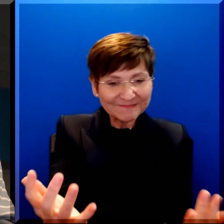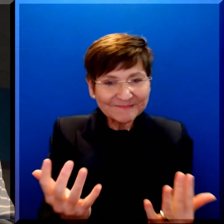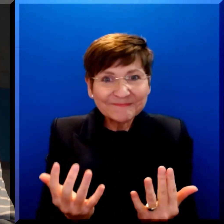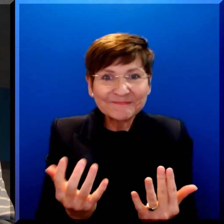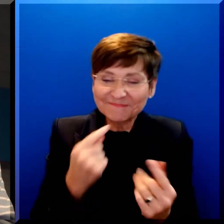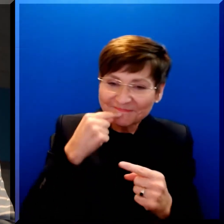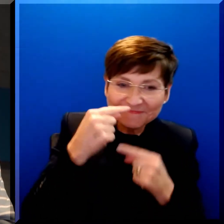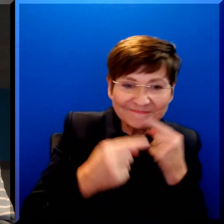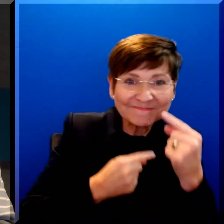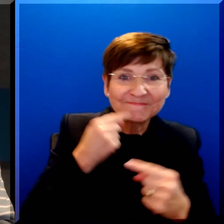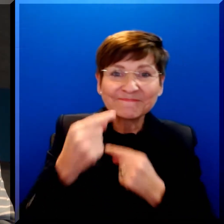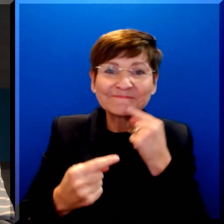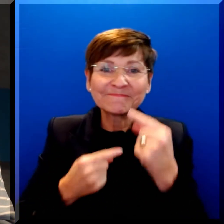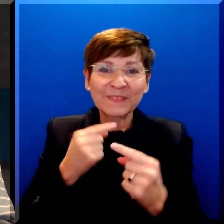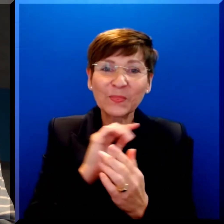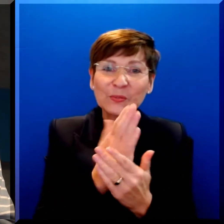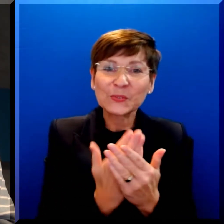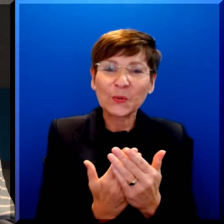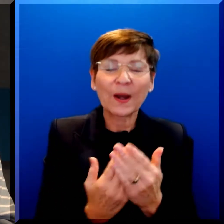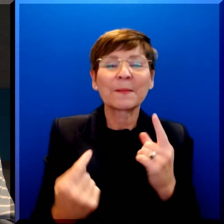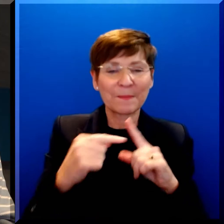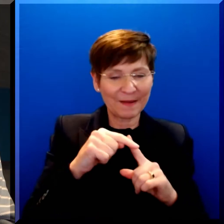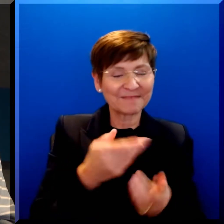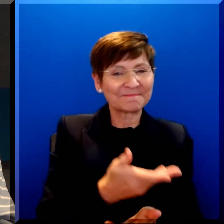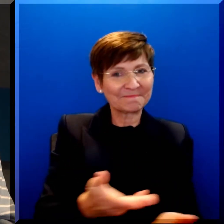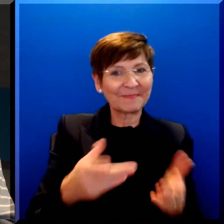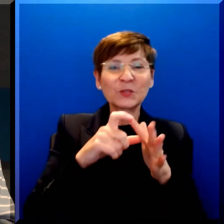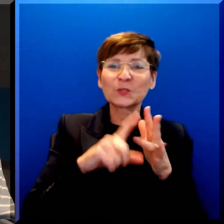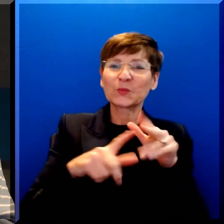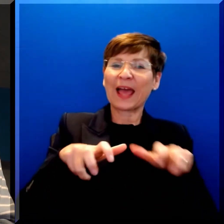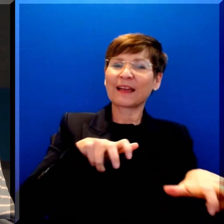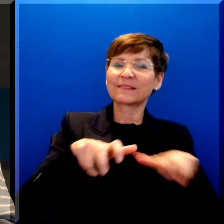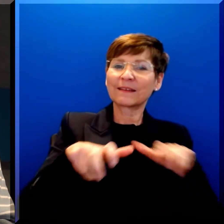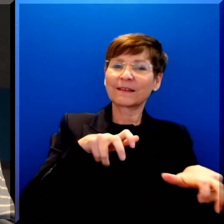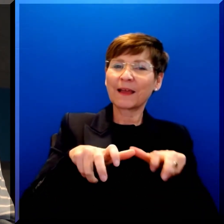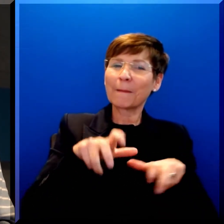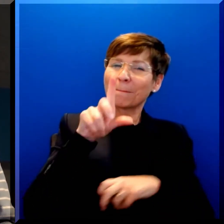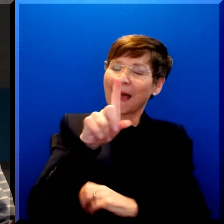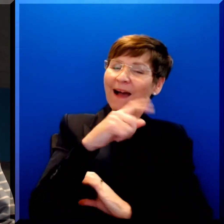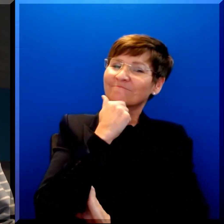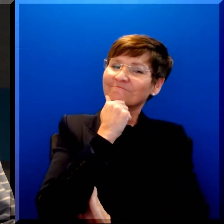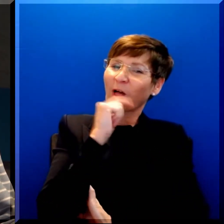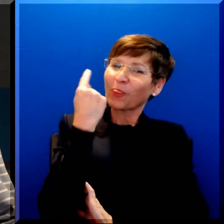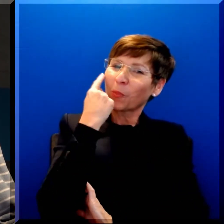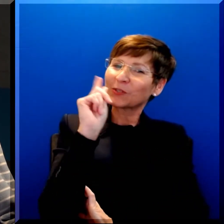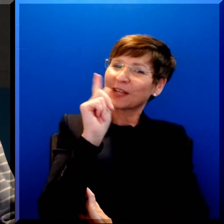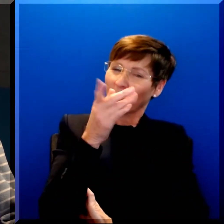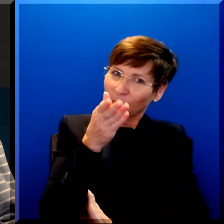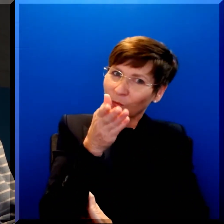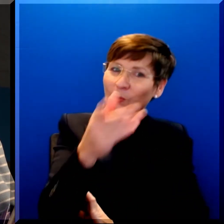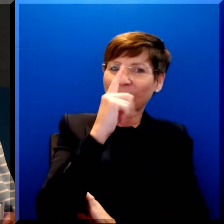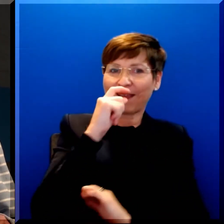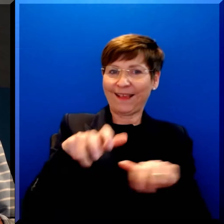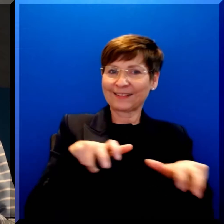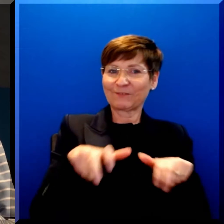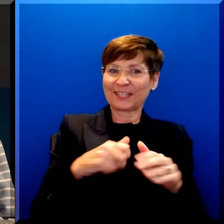bit of time on our hands at the moment. So if you have a pen and paper, let's make a list of each of the